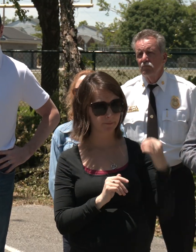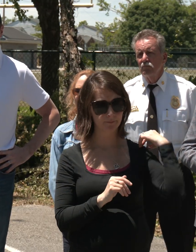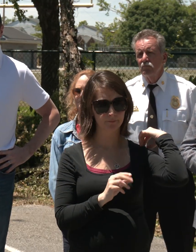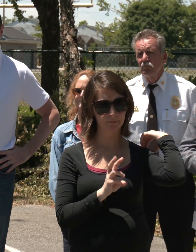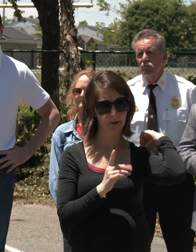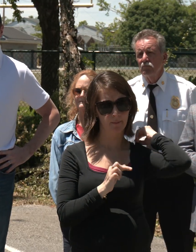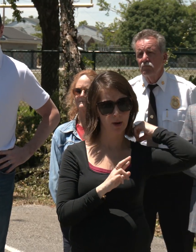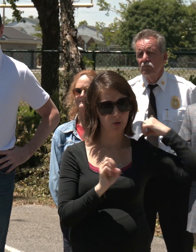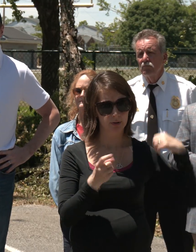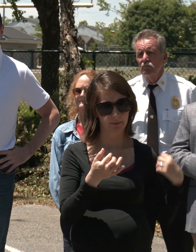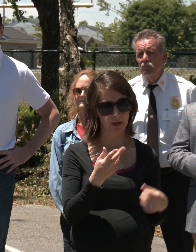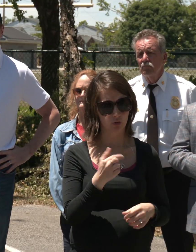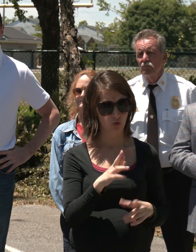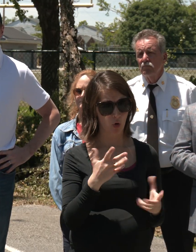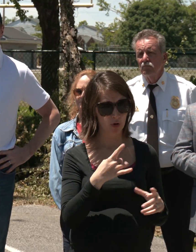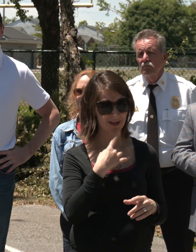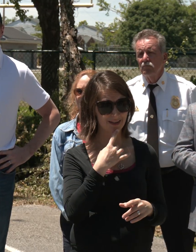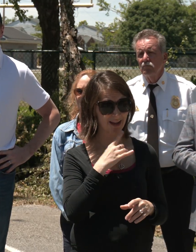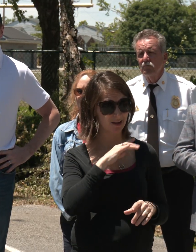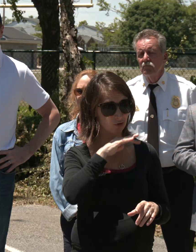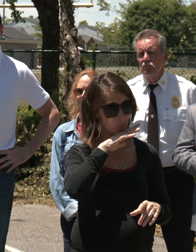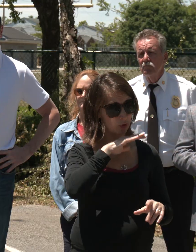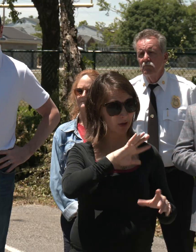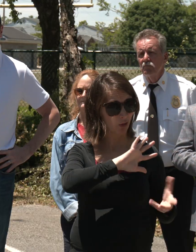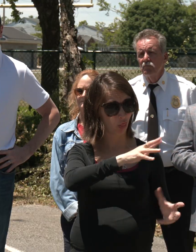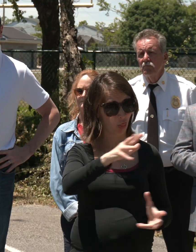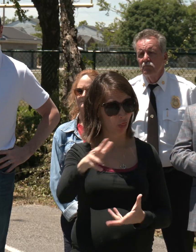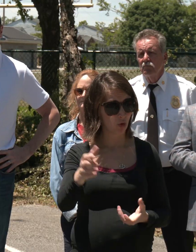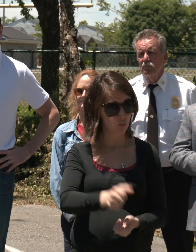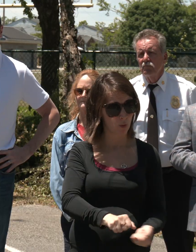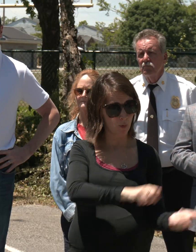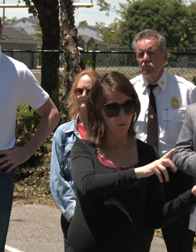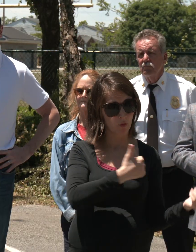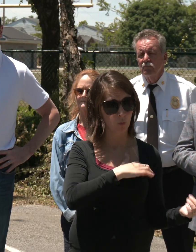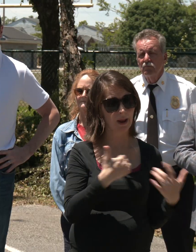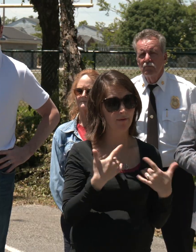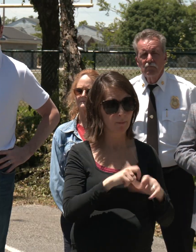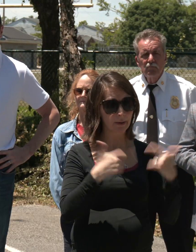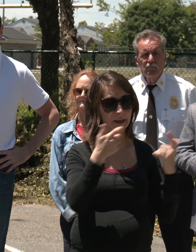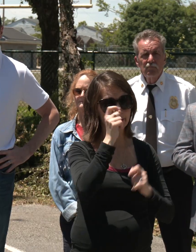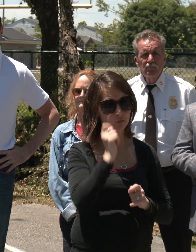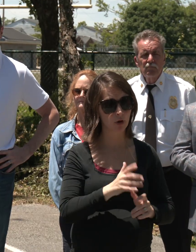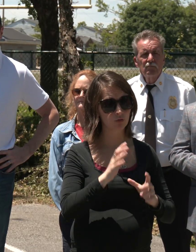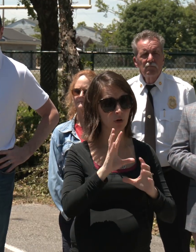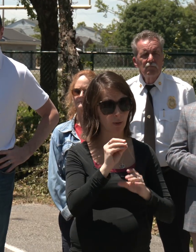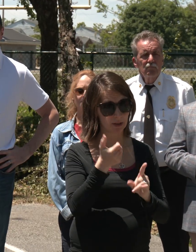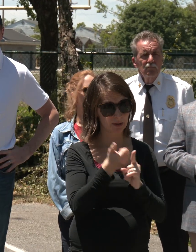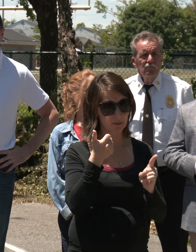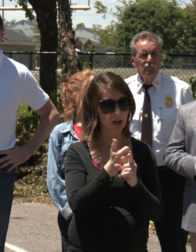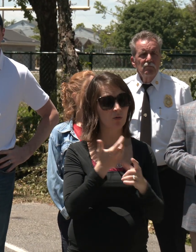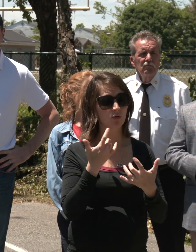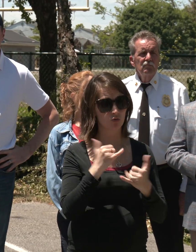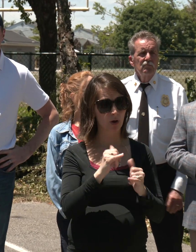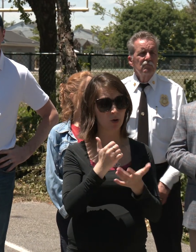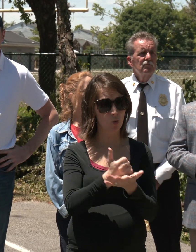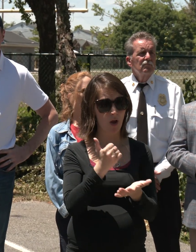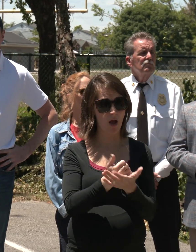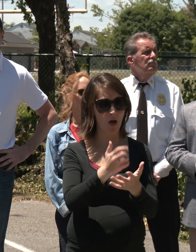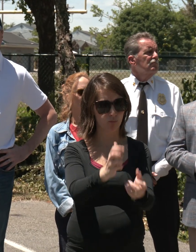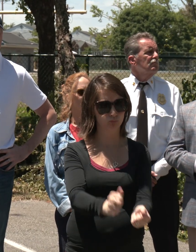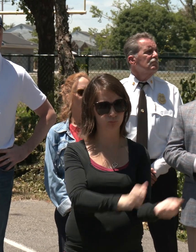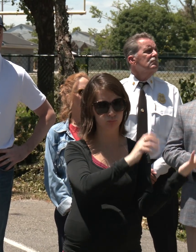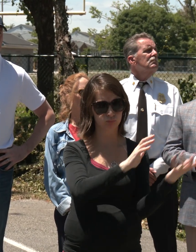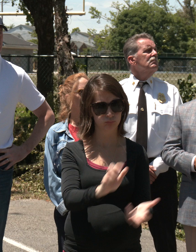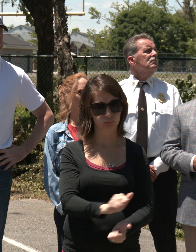Mayor Spencer mentioned debris removal. We do have large construction companies that are involved with